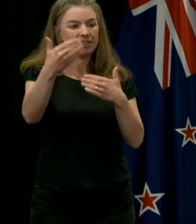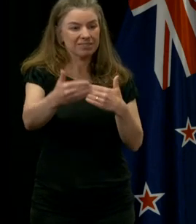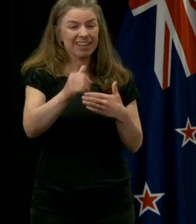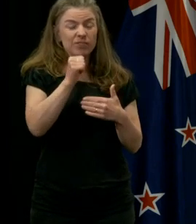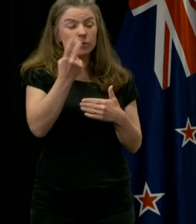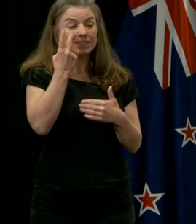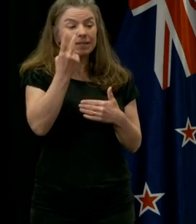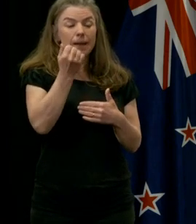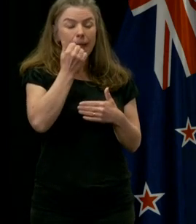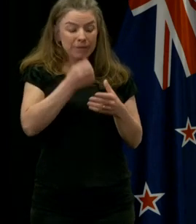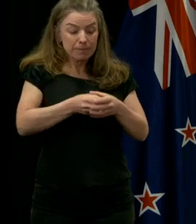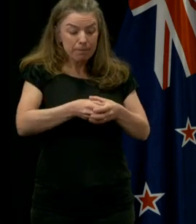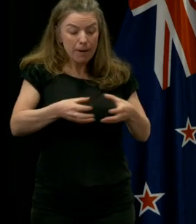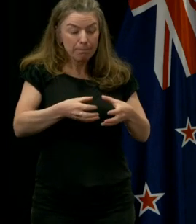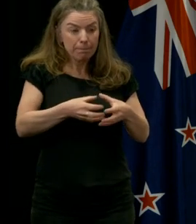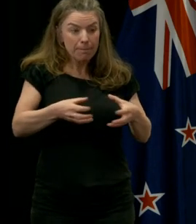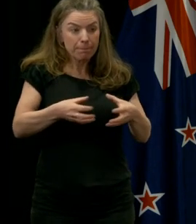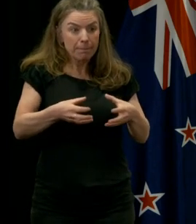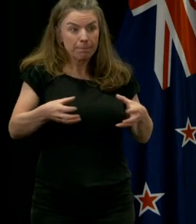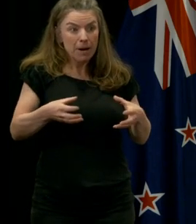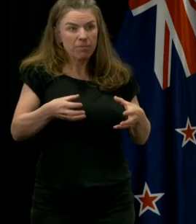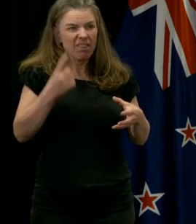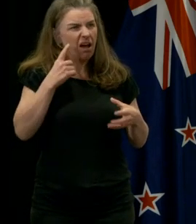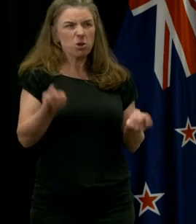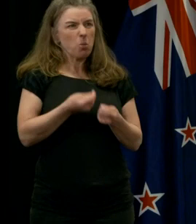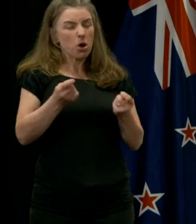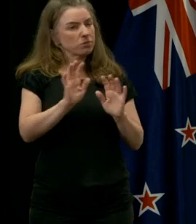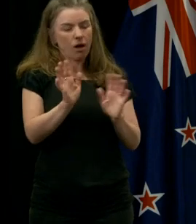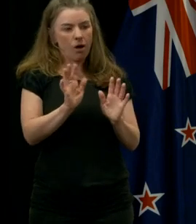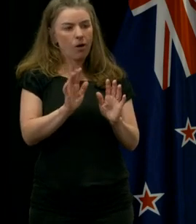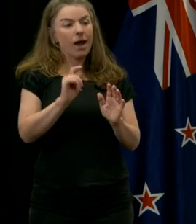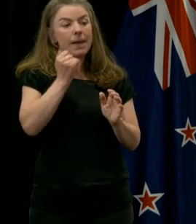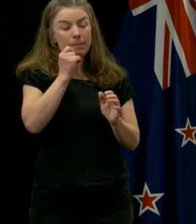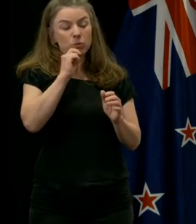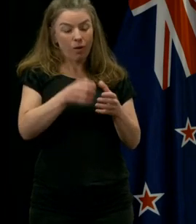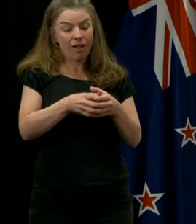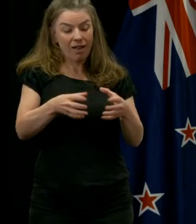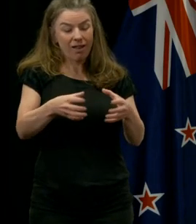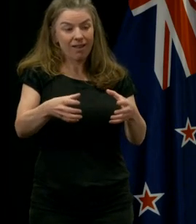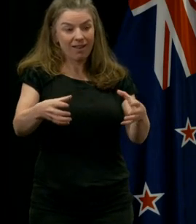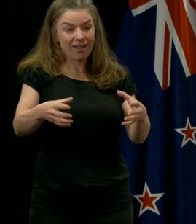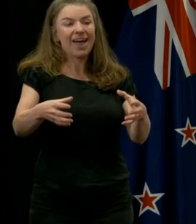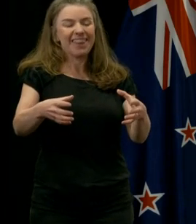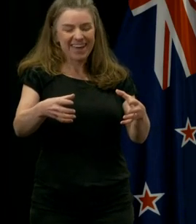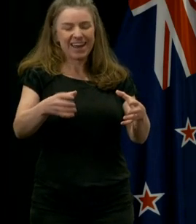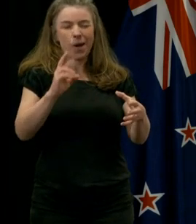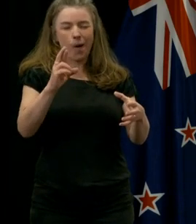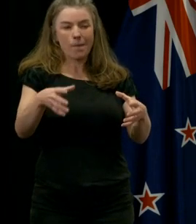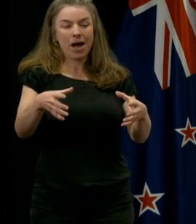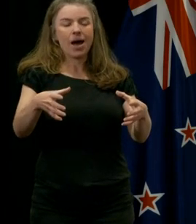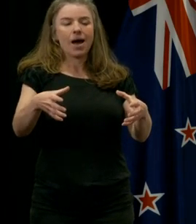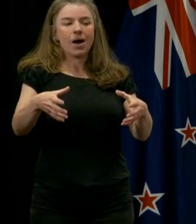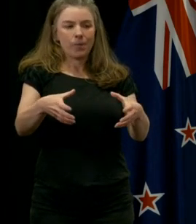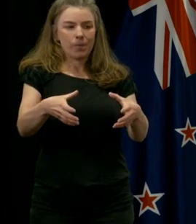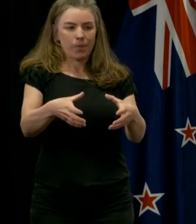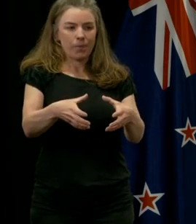see that. They should not believe that means we're not being successful. The lag means that we will keep moving before, I hope, we start to see